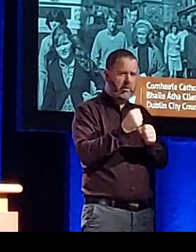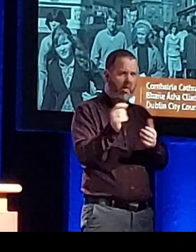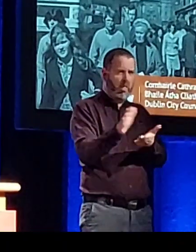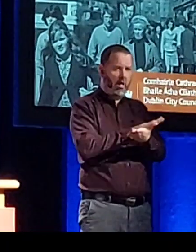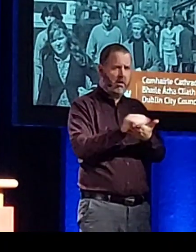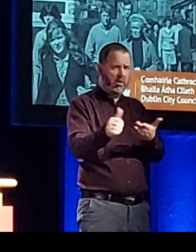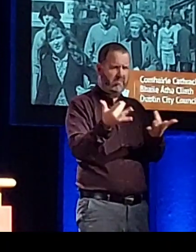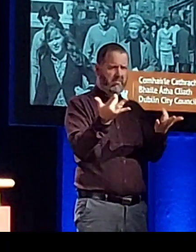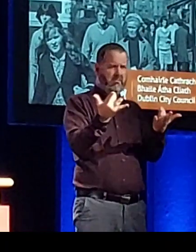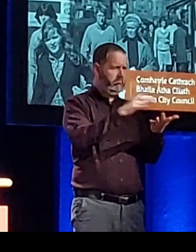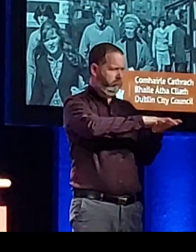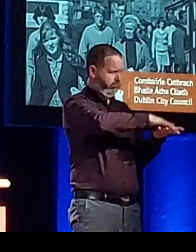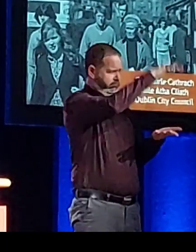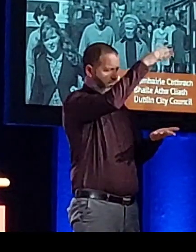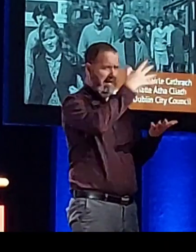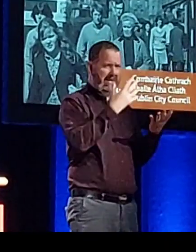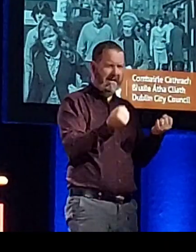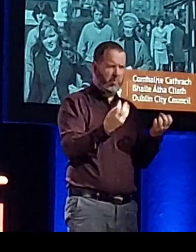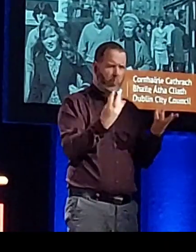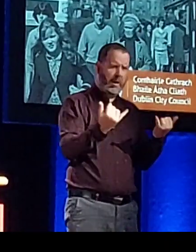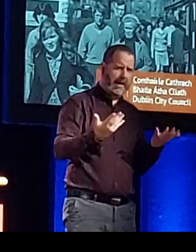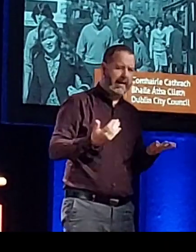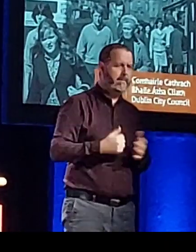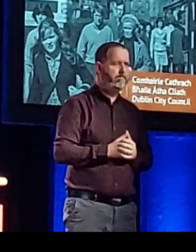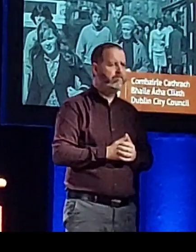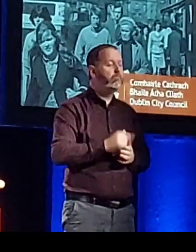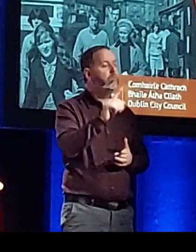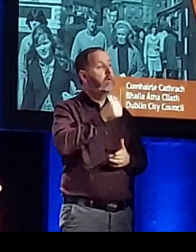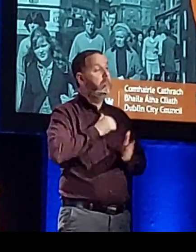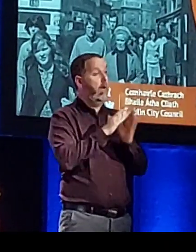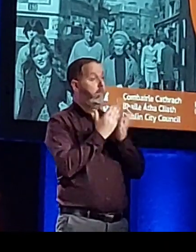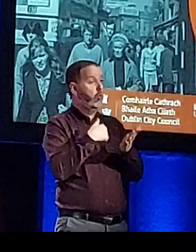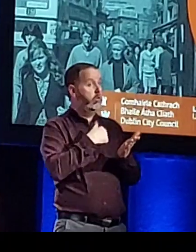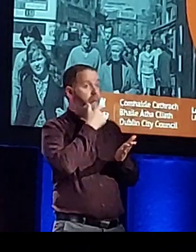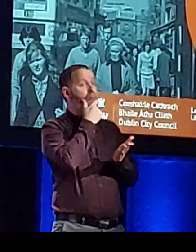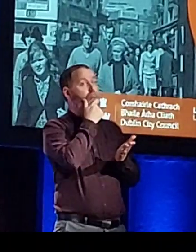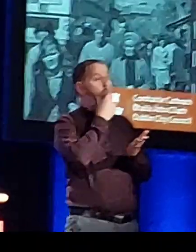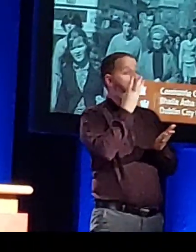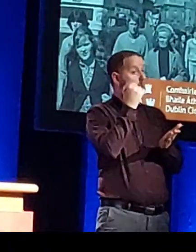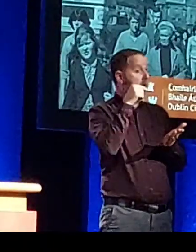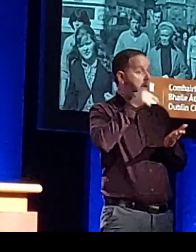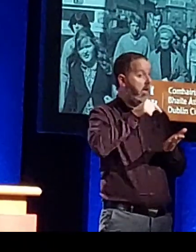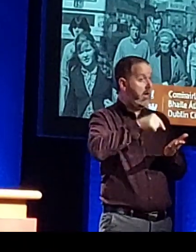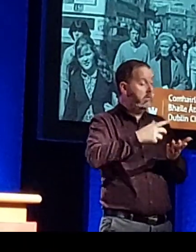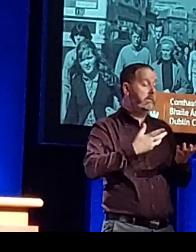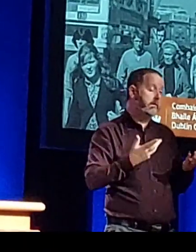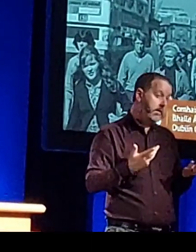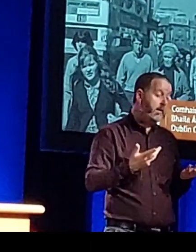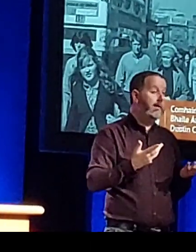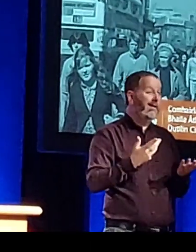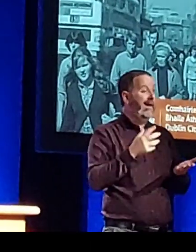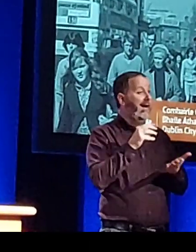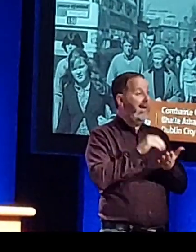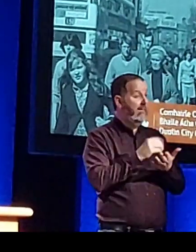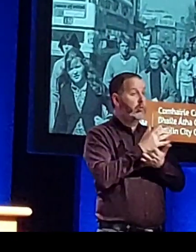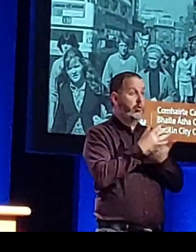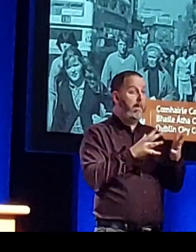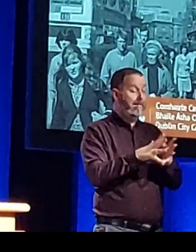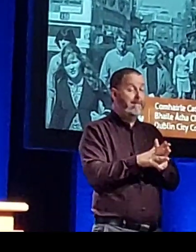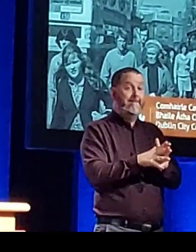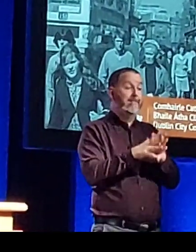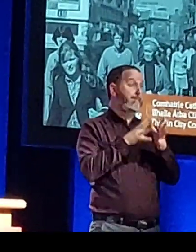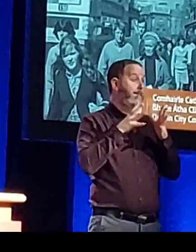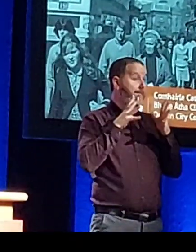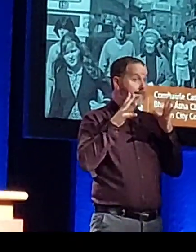them. First of all, with respect to this specific book, it seems to me that there's quite a large number of extremely large,